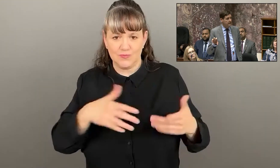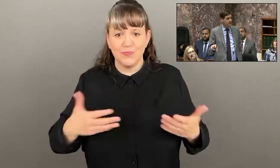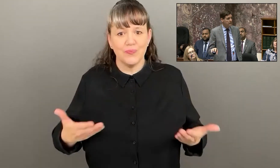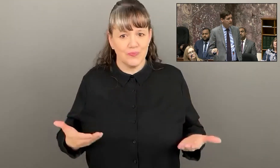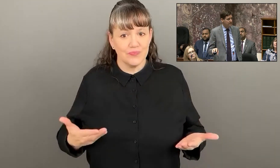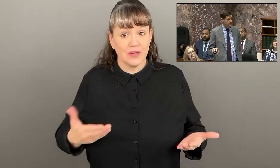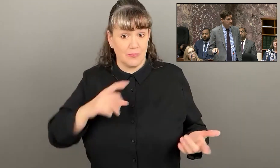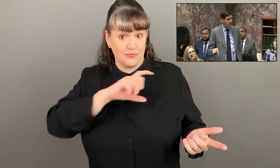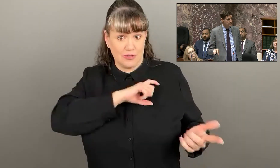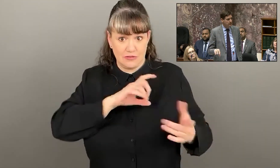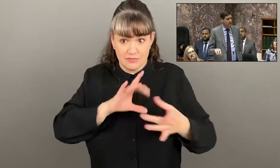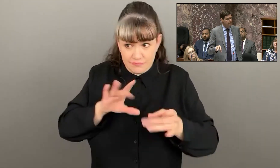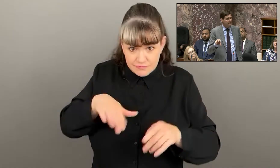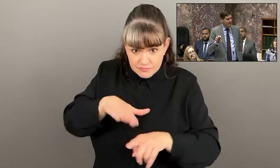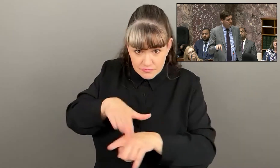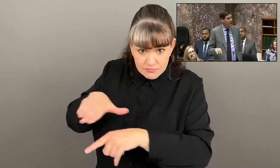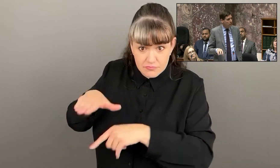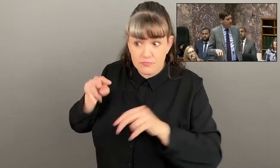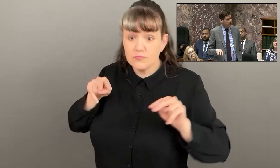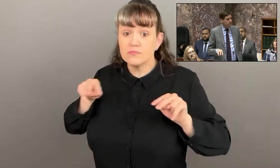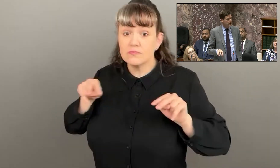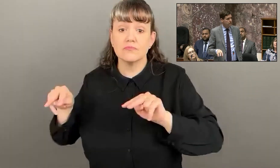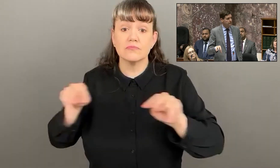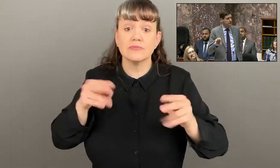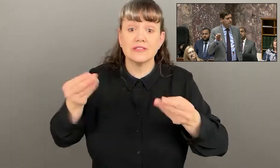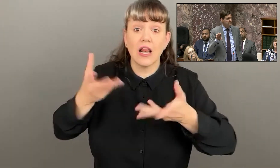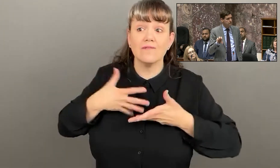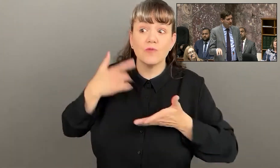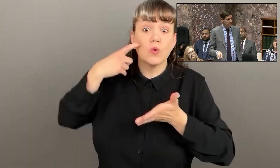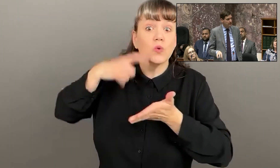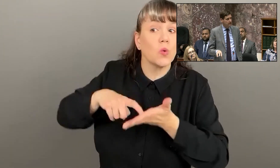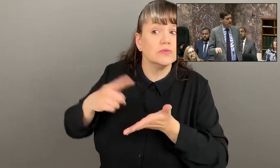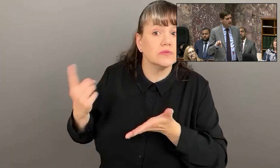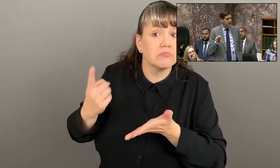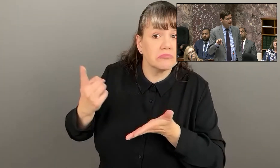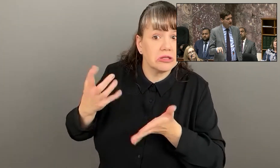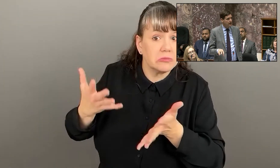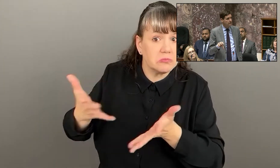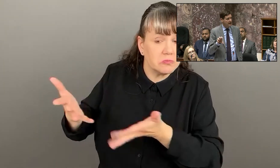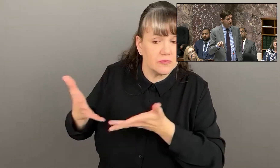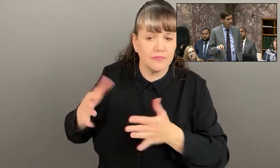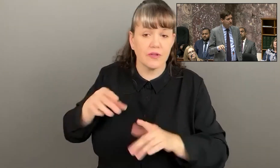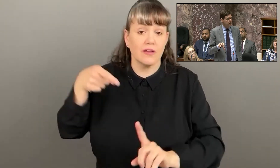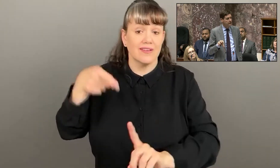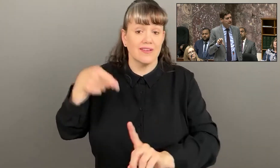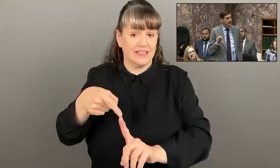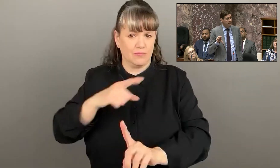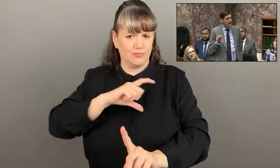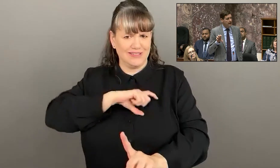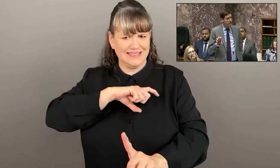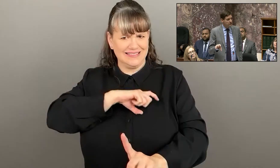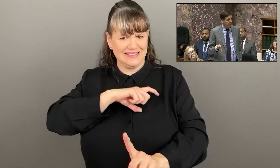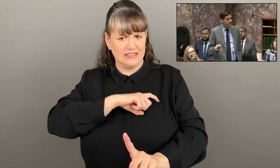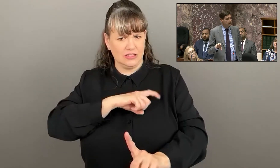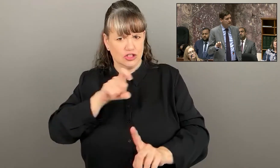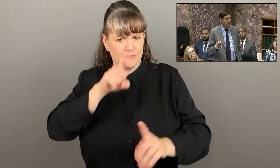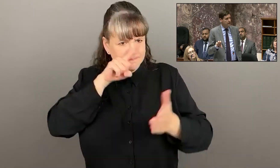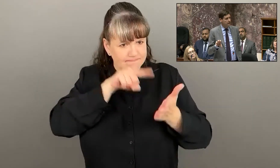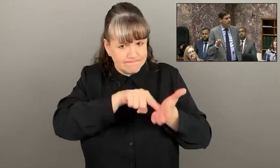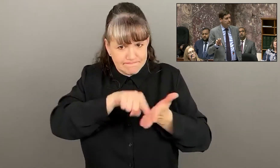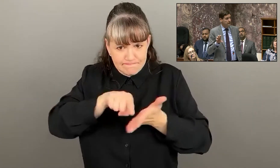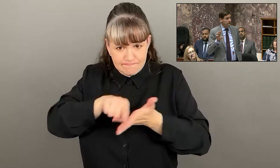us. We want to get to the bottom of it. That's the priority. That's where police should be spending their time and efforts. I